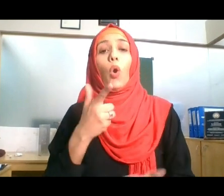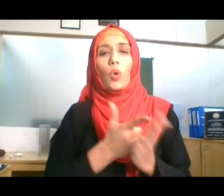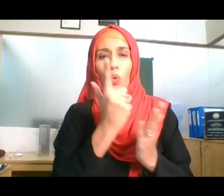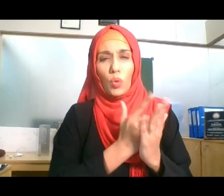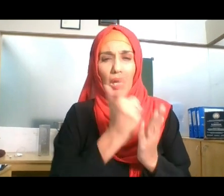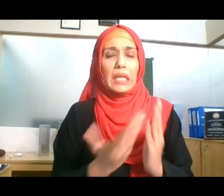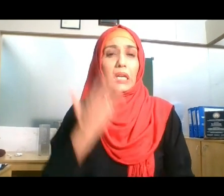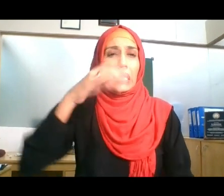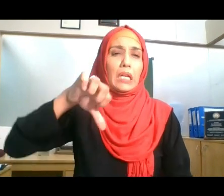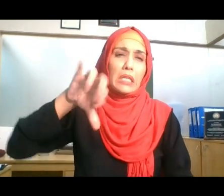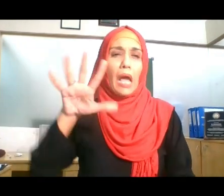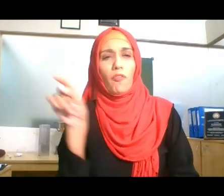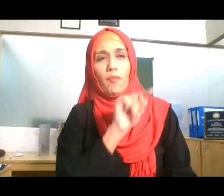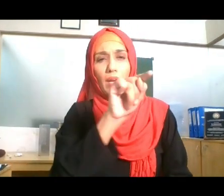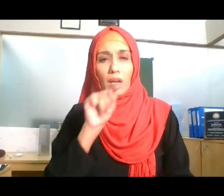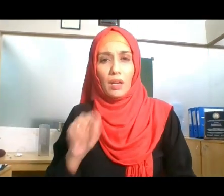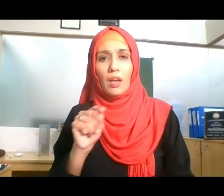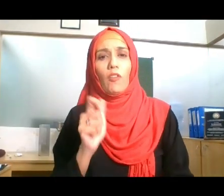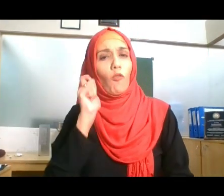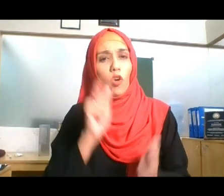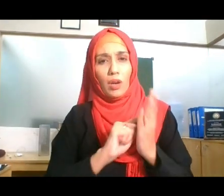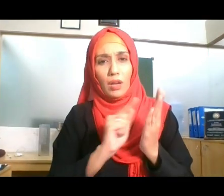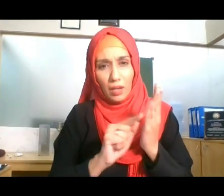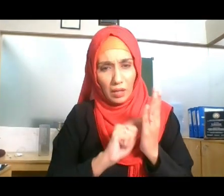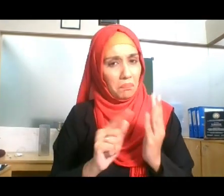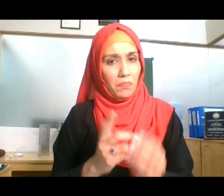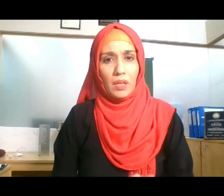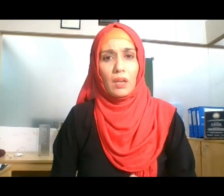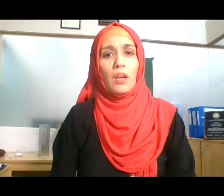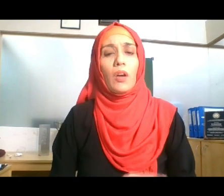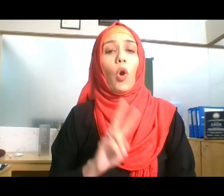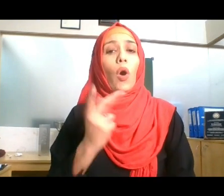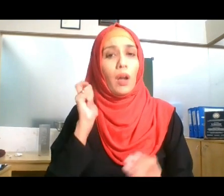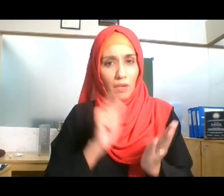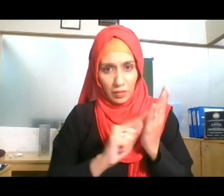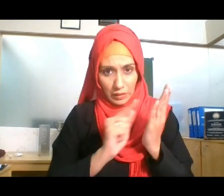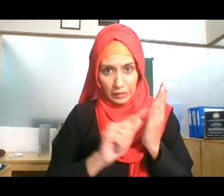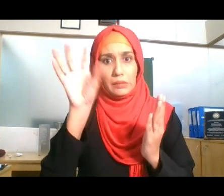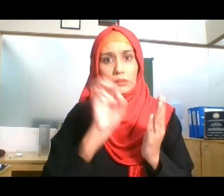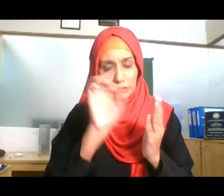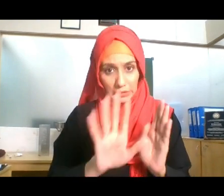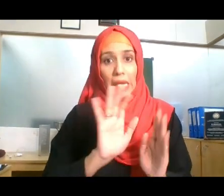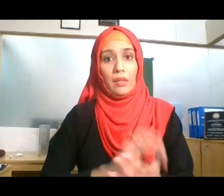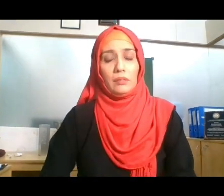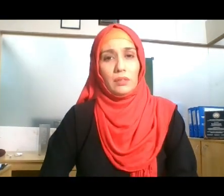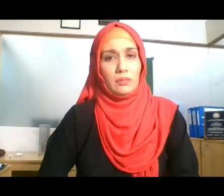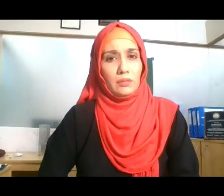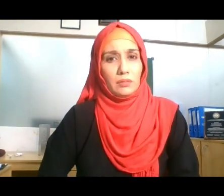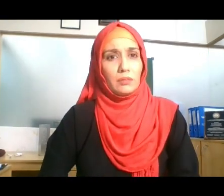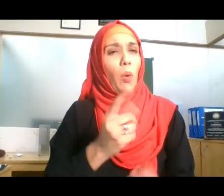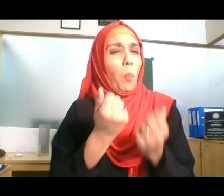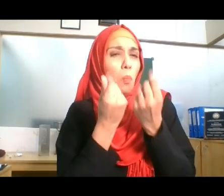than 95% have got cell phones, and androids are catching up as well. So you have a